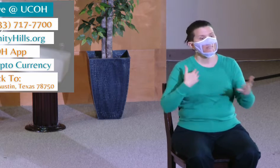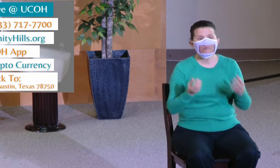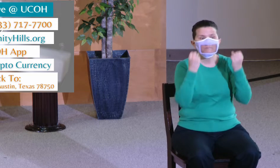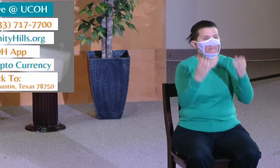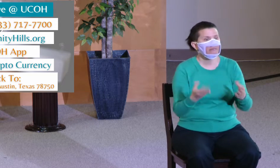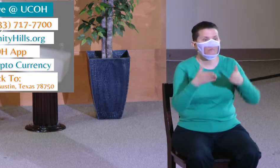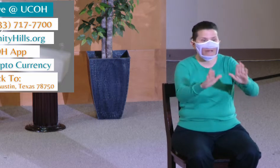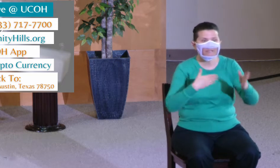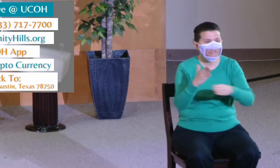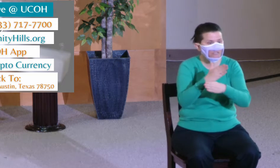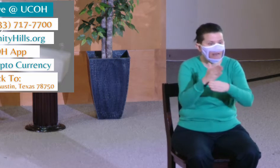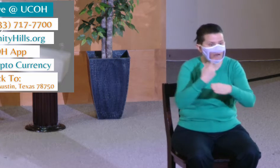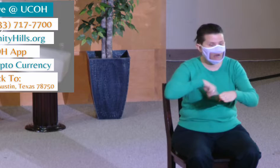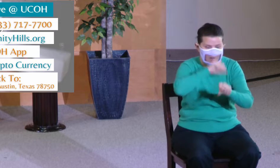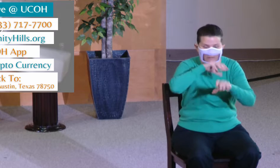to